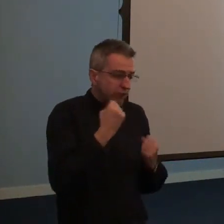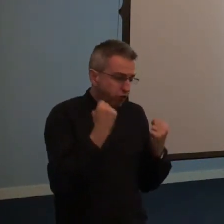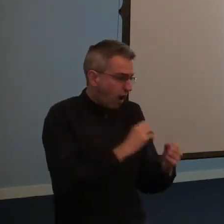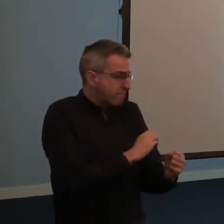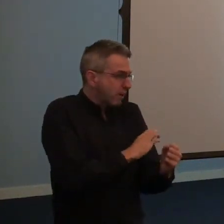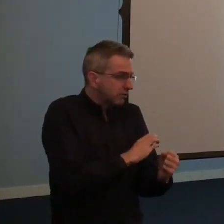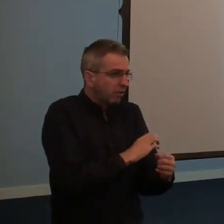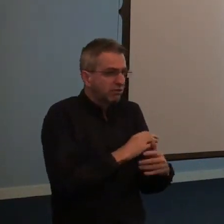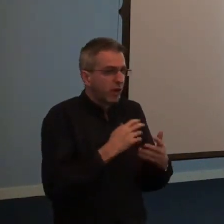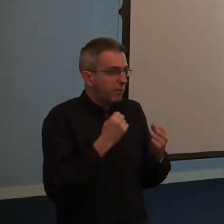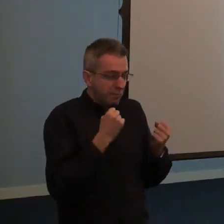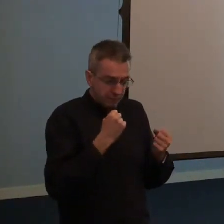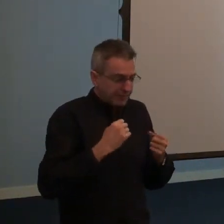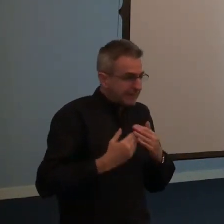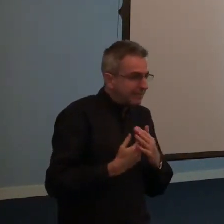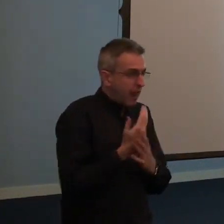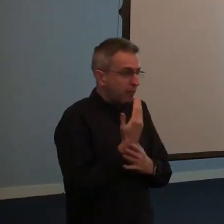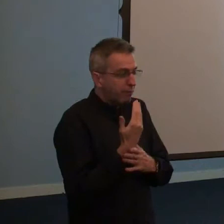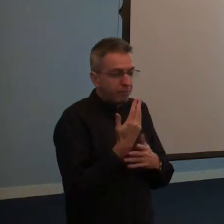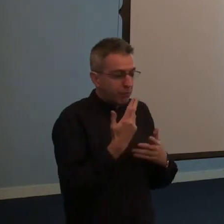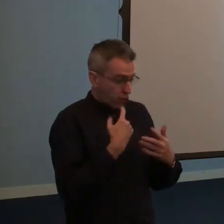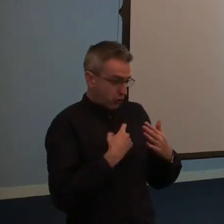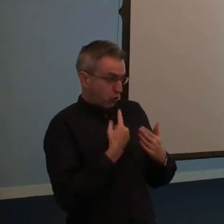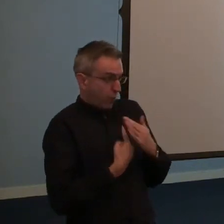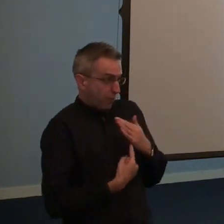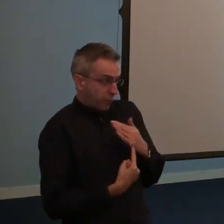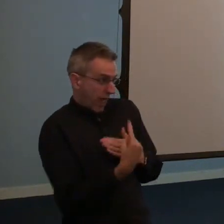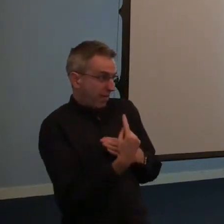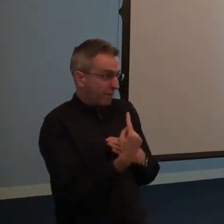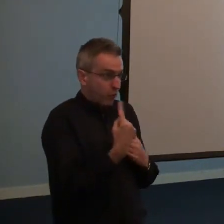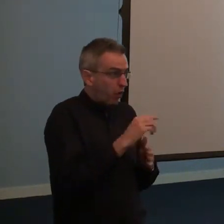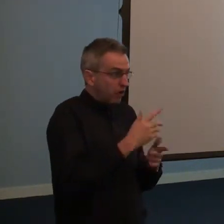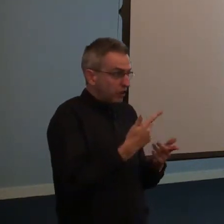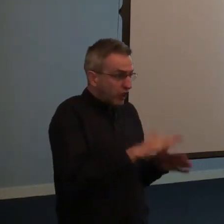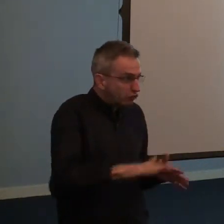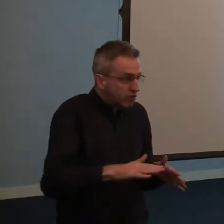have stronger eyes, we can have stronger muscles, we can develop our bodies, you know, to be